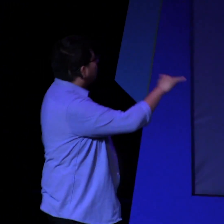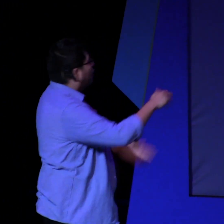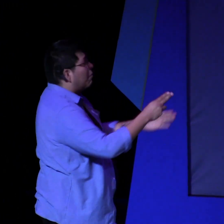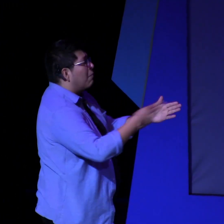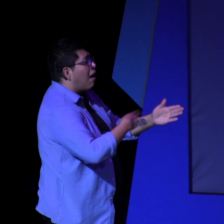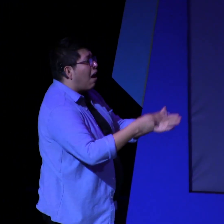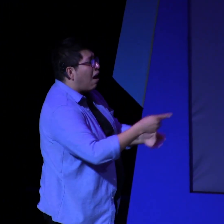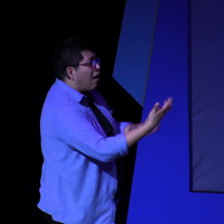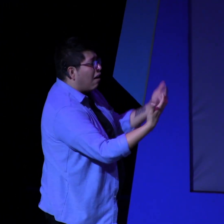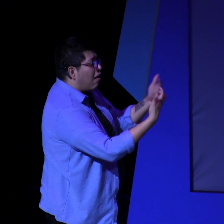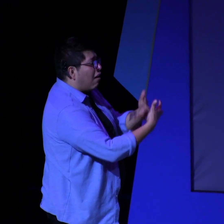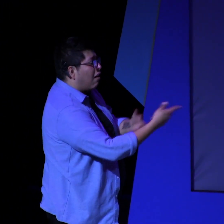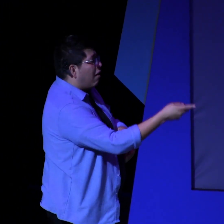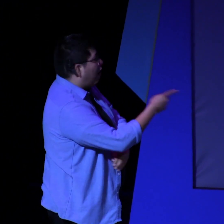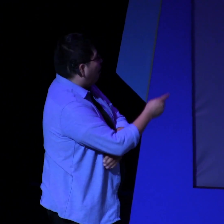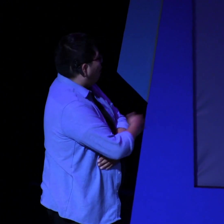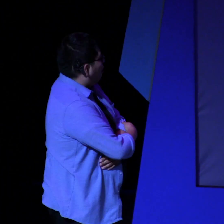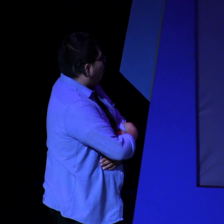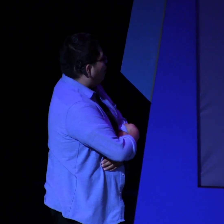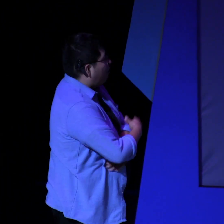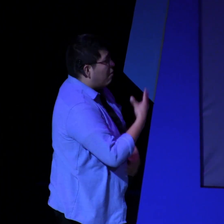Wow, that is beautiful, and it's of the same palette.